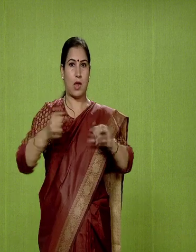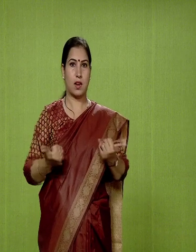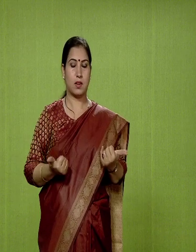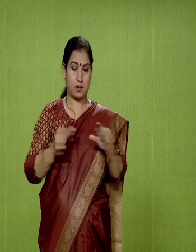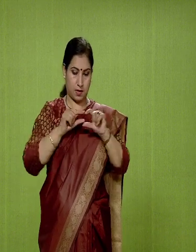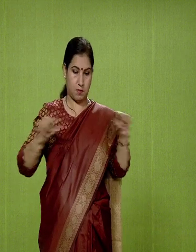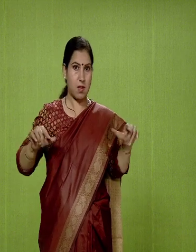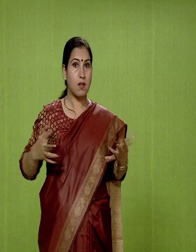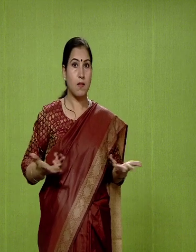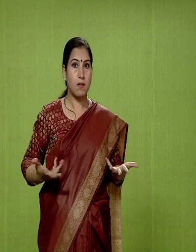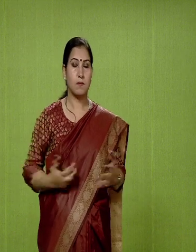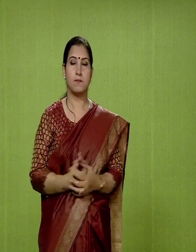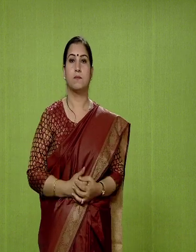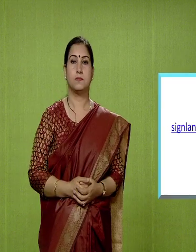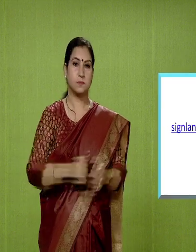at email ID